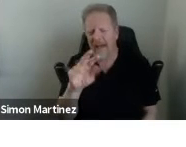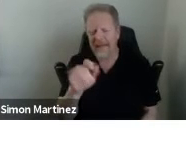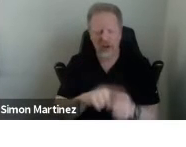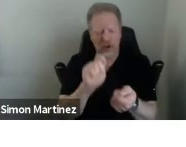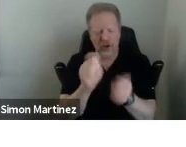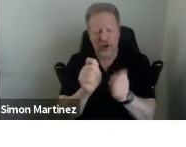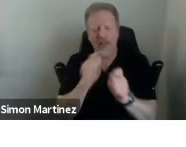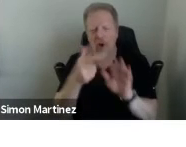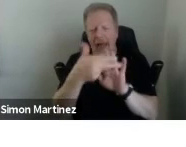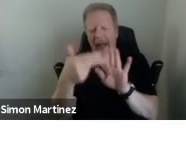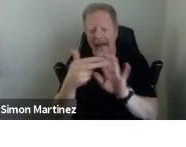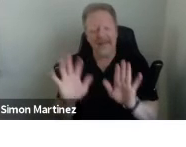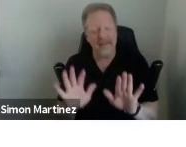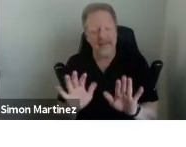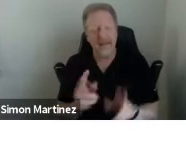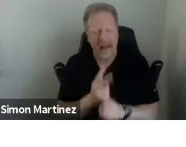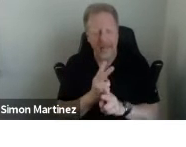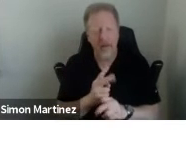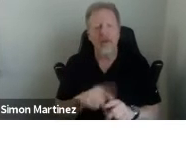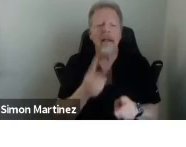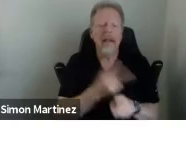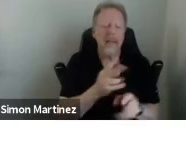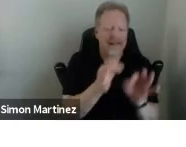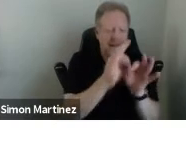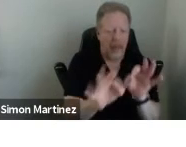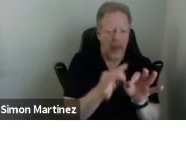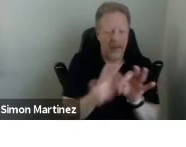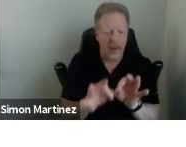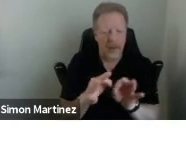the headings a lot. So you can keep it simple.